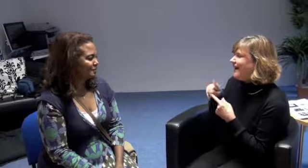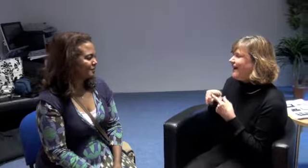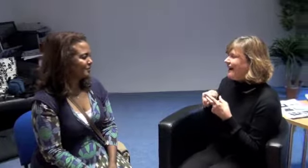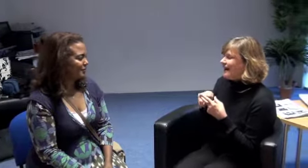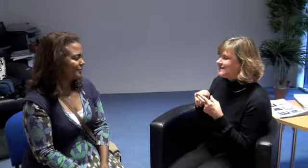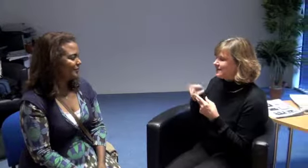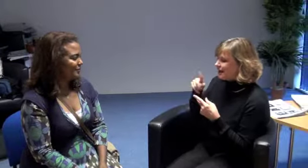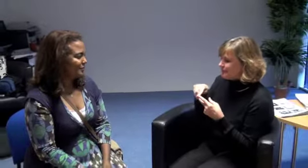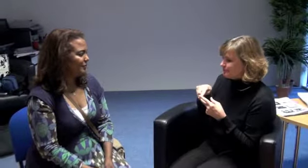perspective.